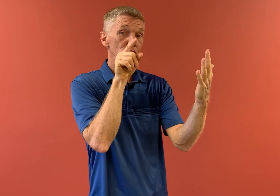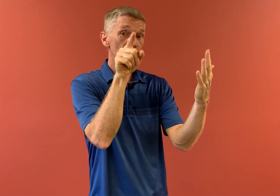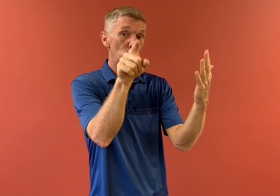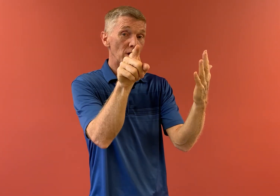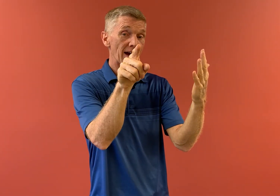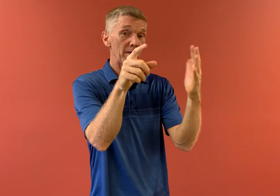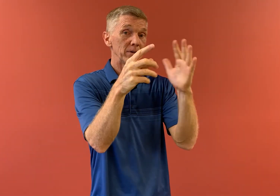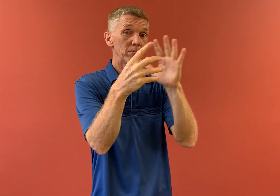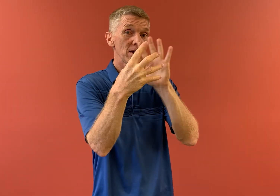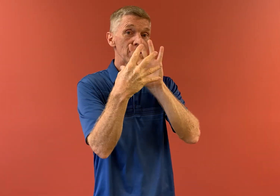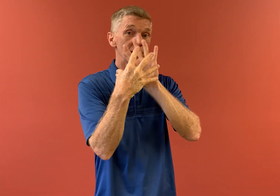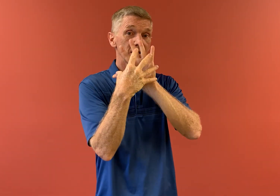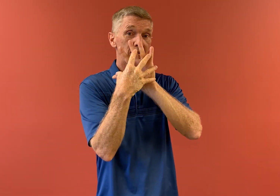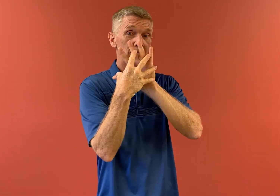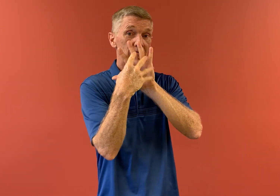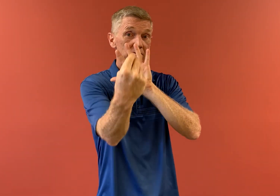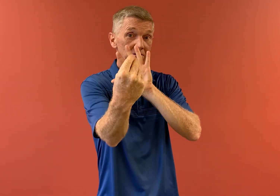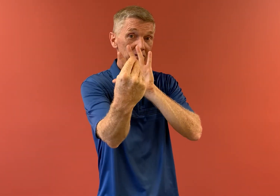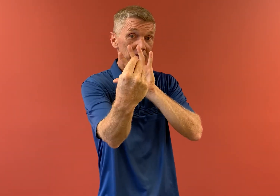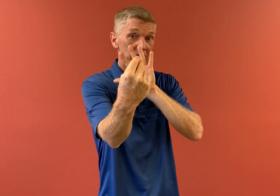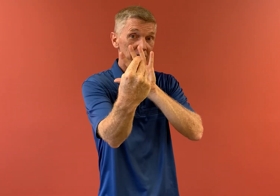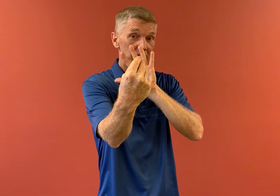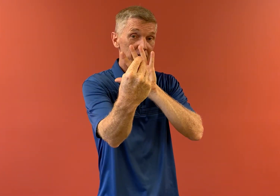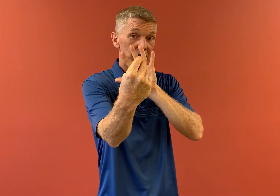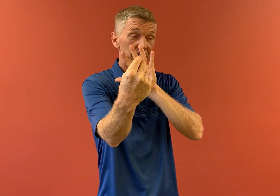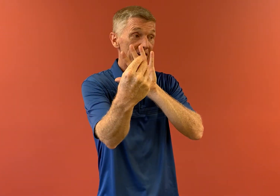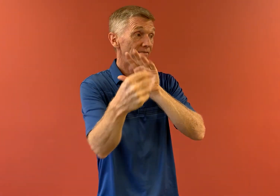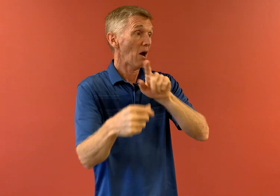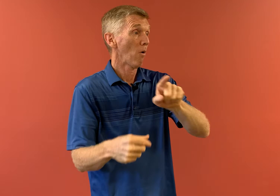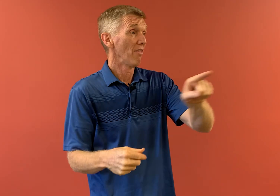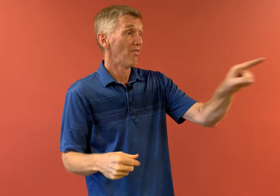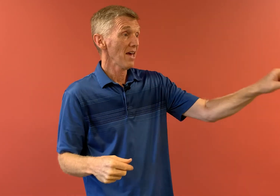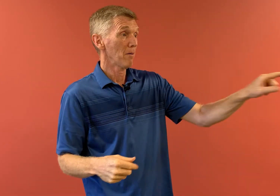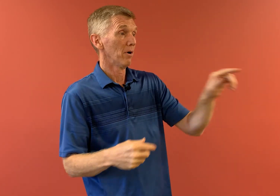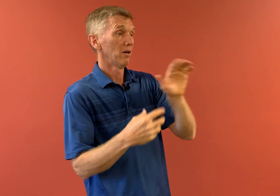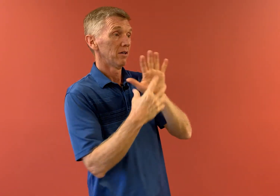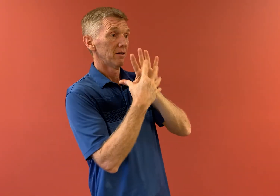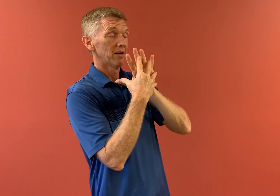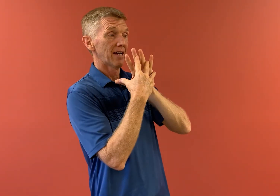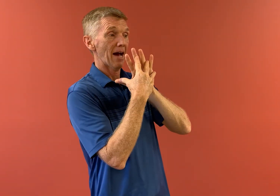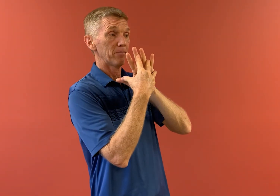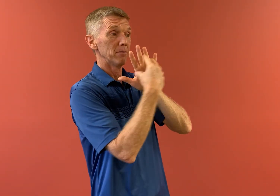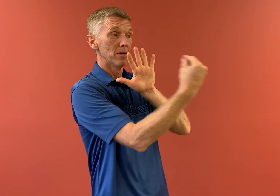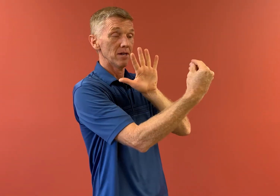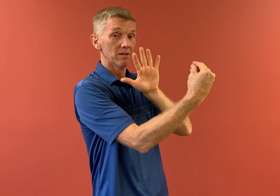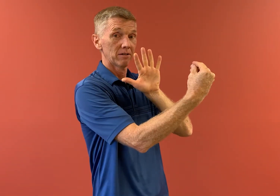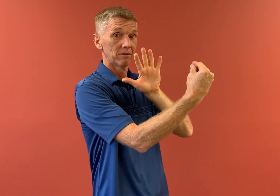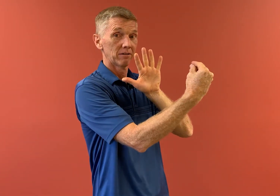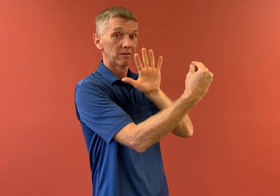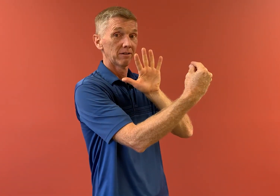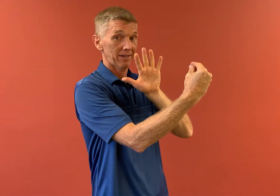you to copy me, if I want them to copy me, got